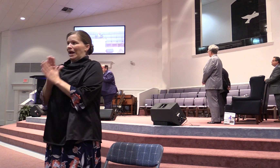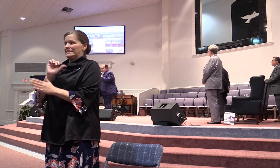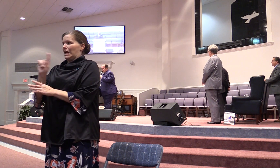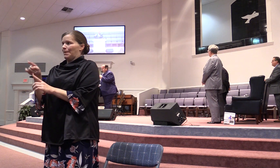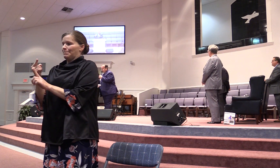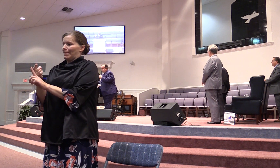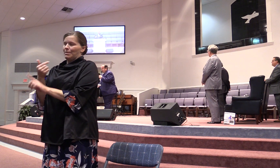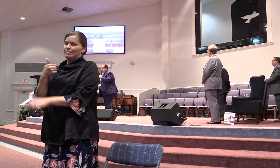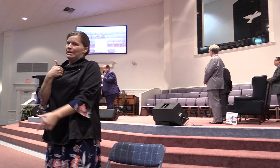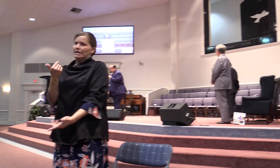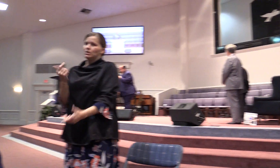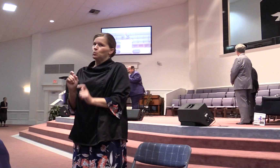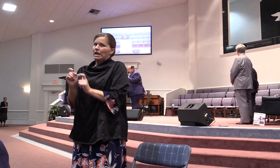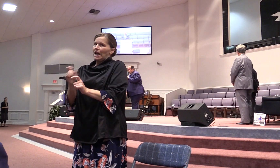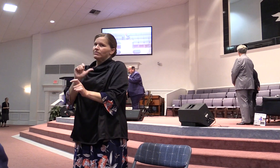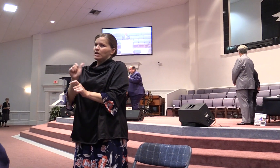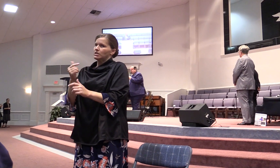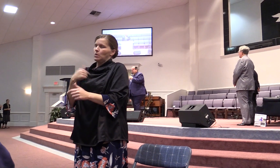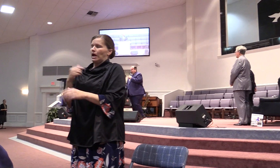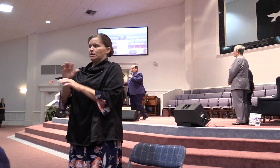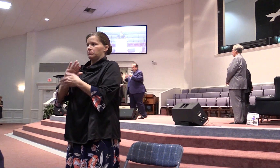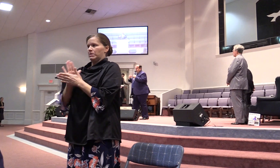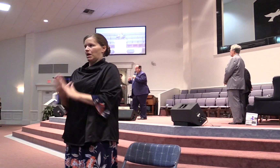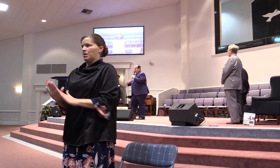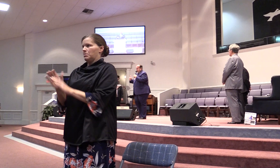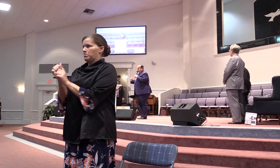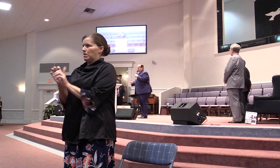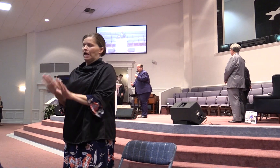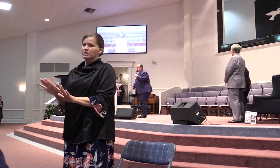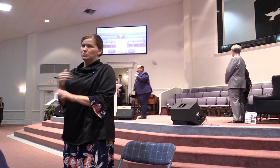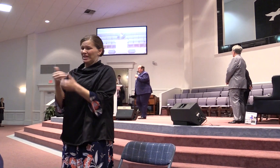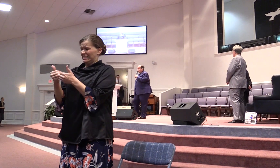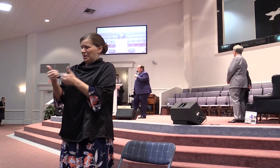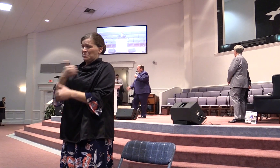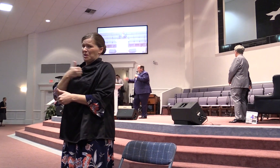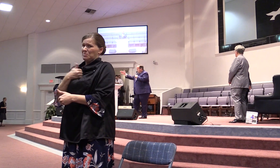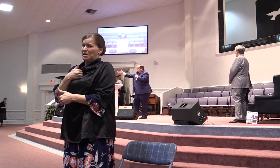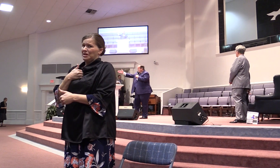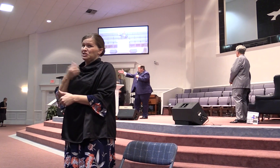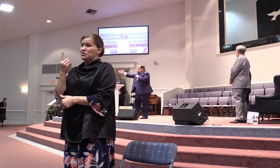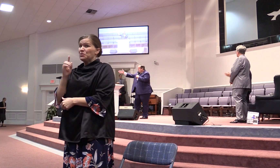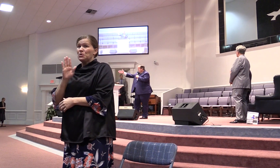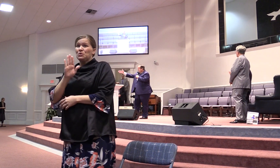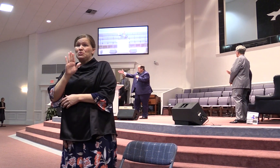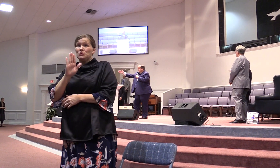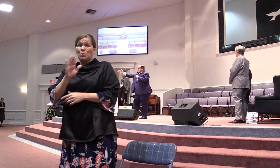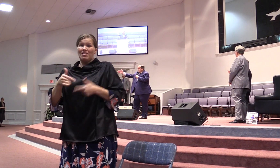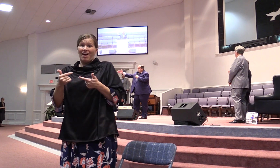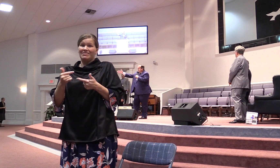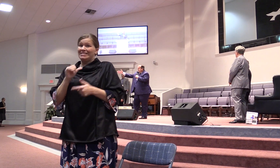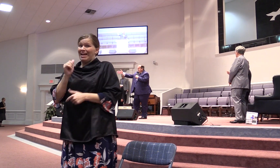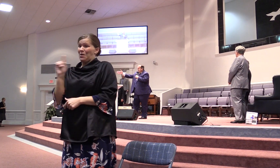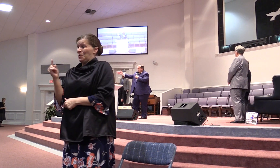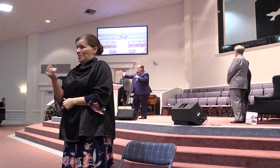I give, it's not just so I get blessed. When I separate myself in righteous living, it is in part for your spiritual well-being.